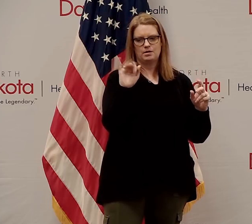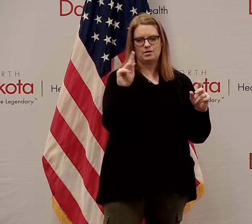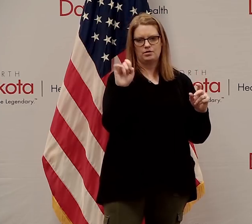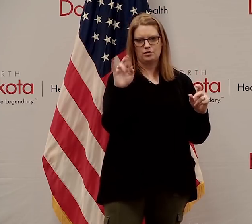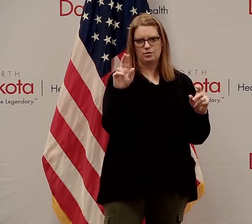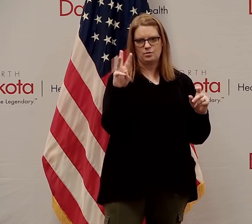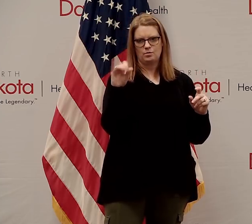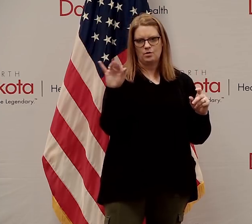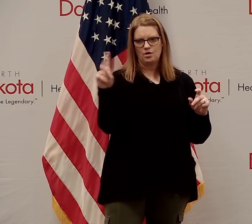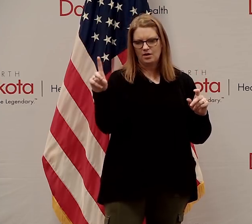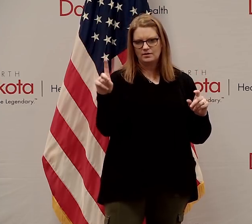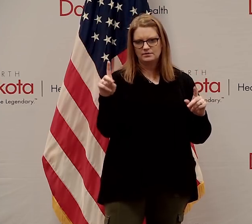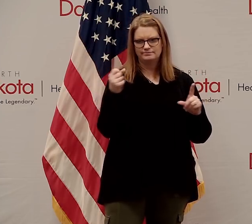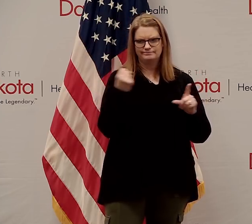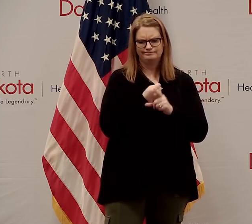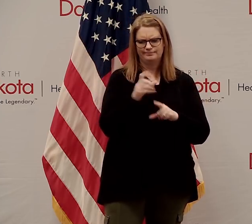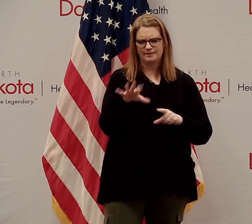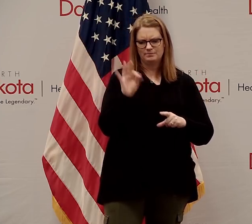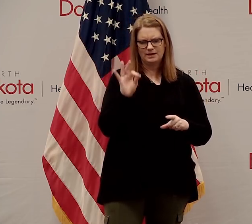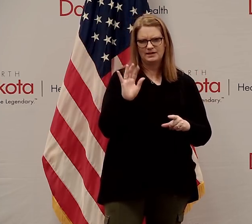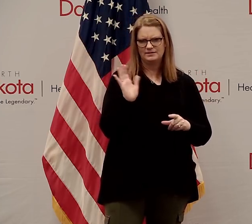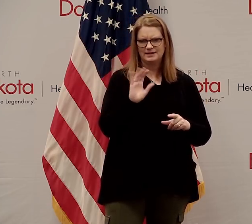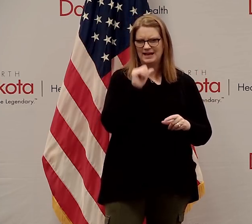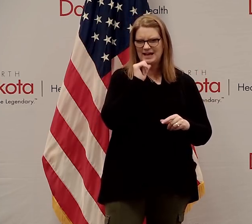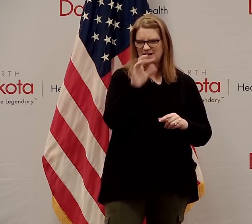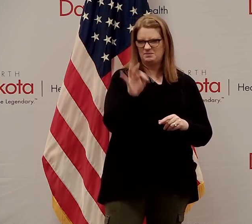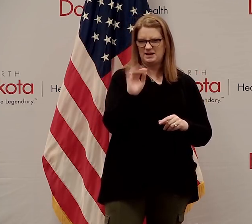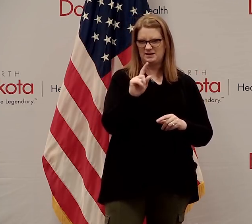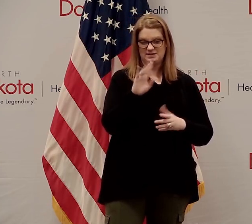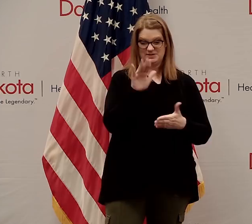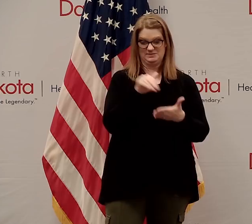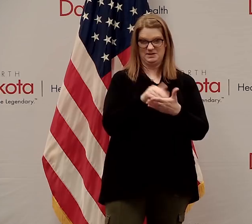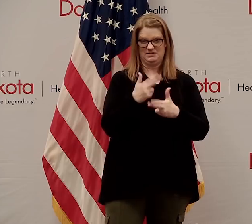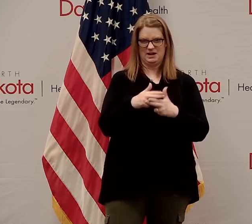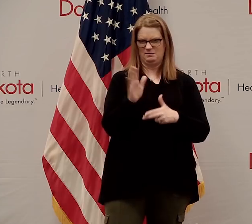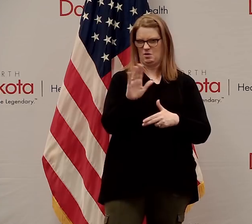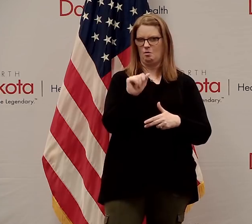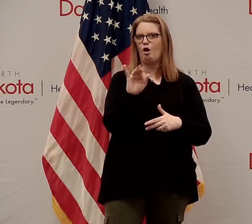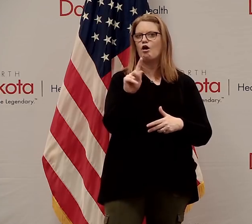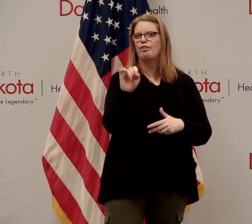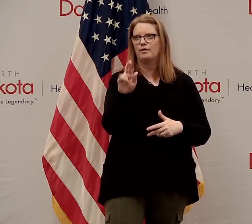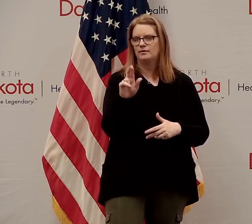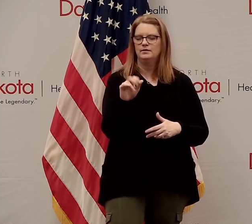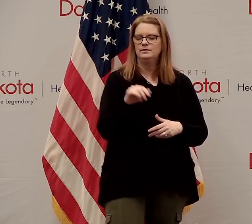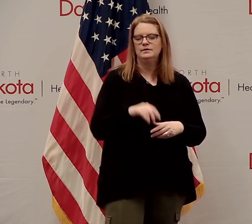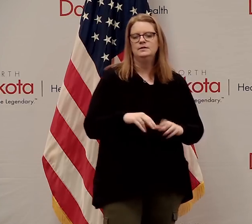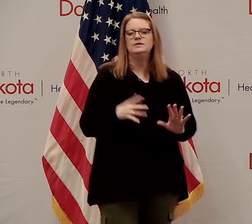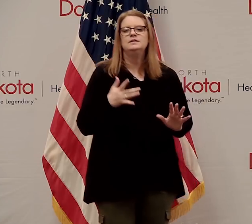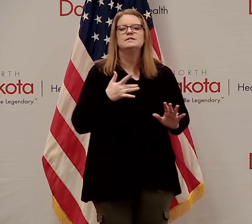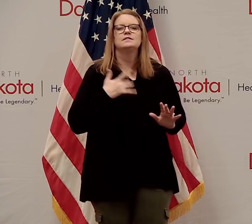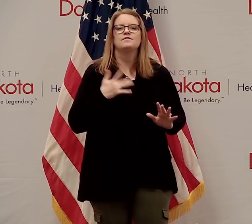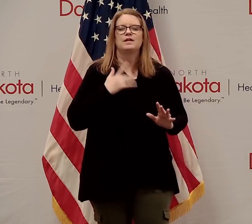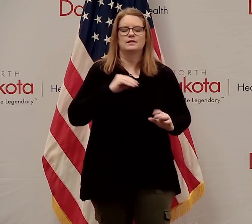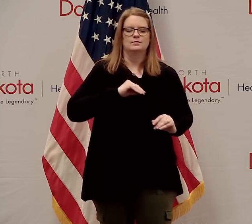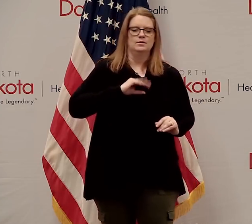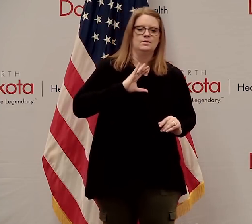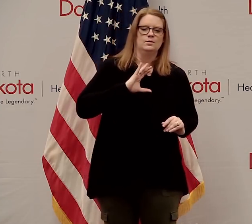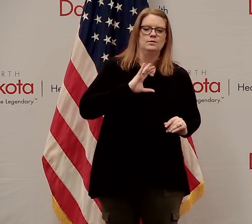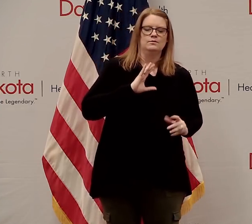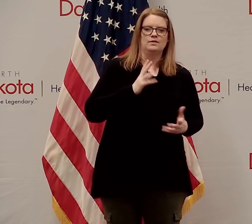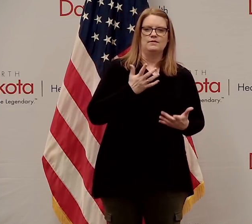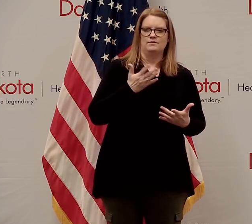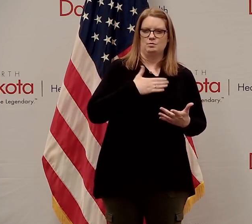Ward. I didn't pick it just because he's got a great middle name. I picked it because it says, "The feeling gratitude and not expressing